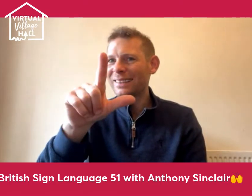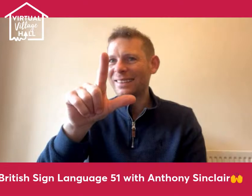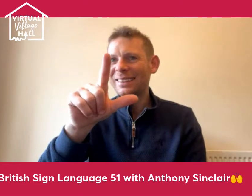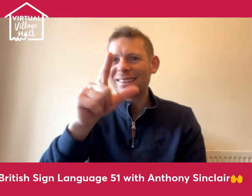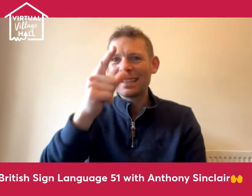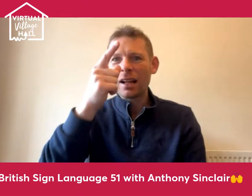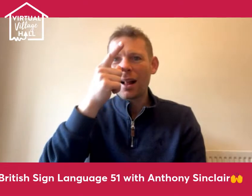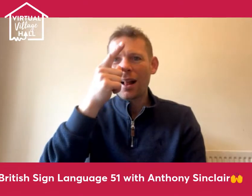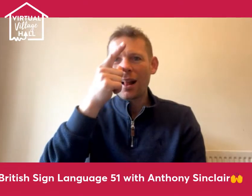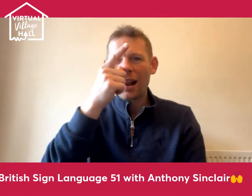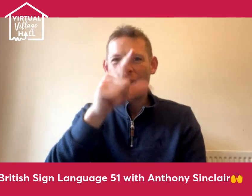Lucky.